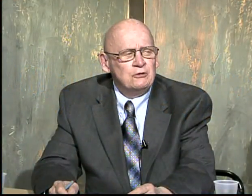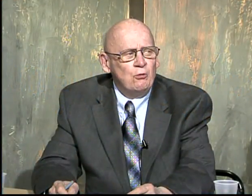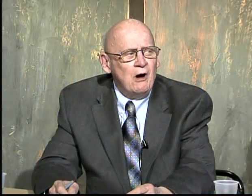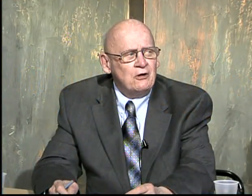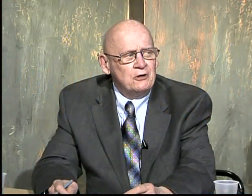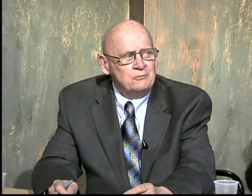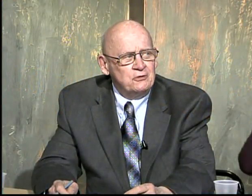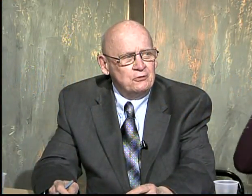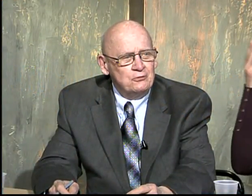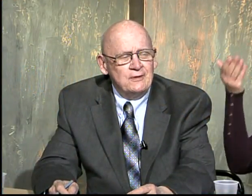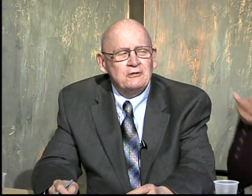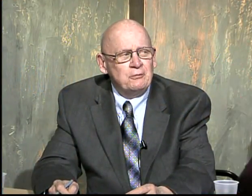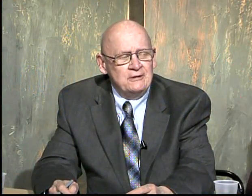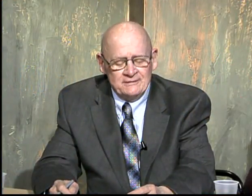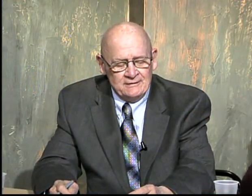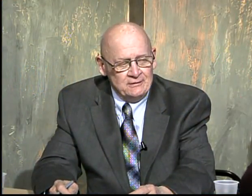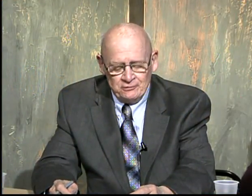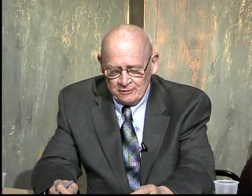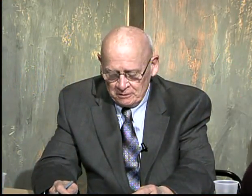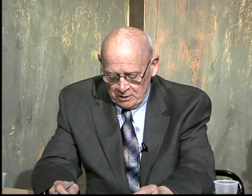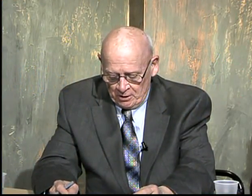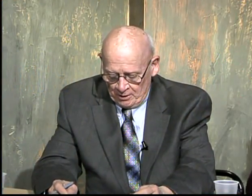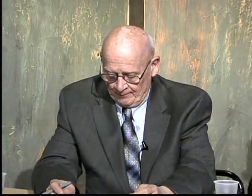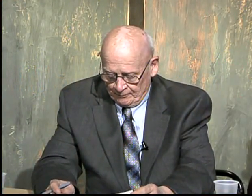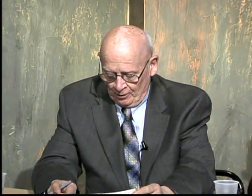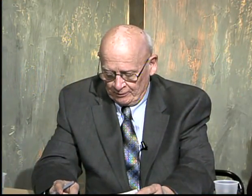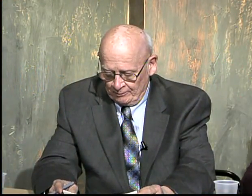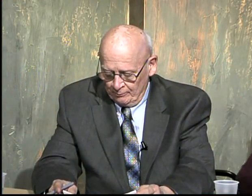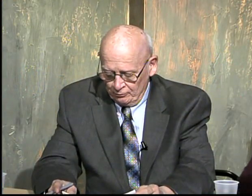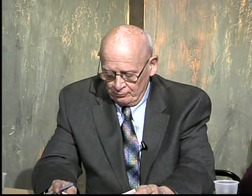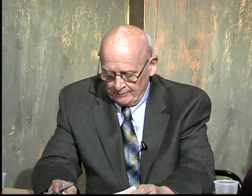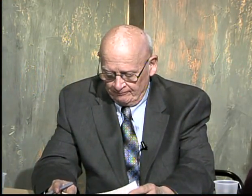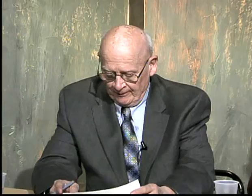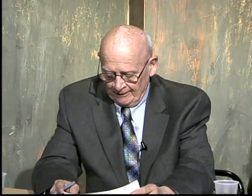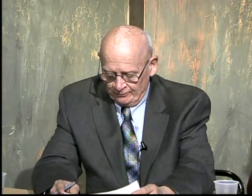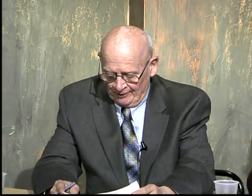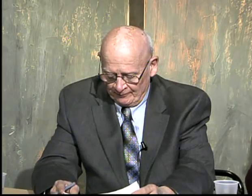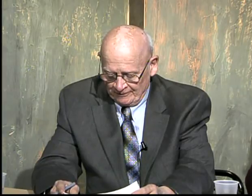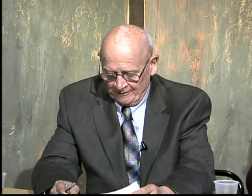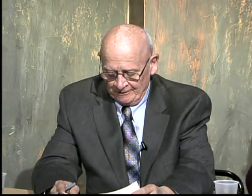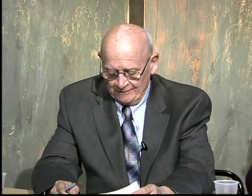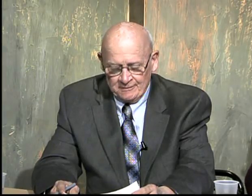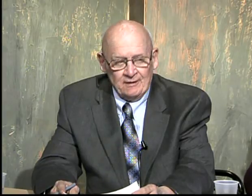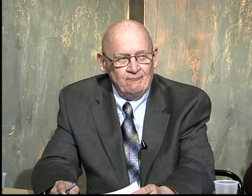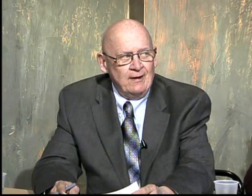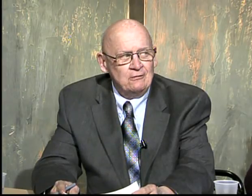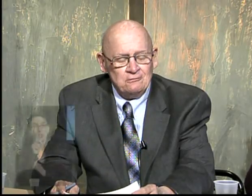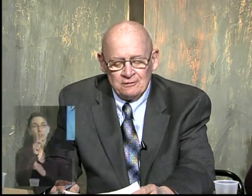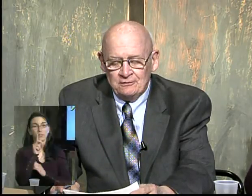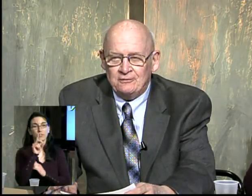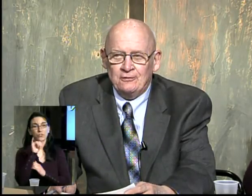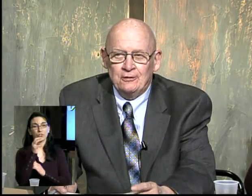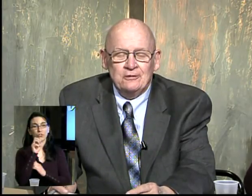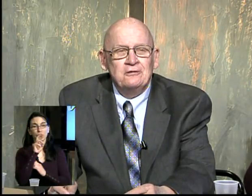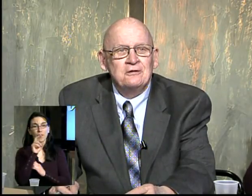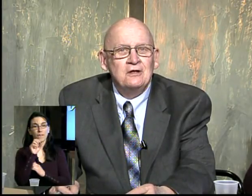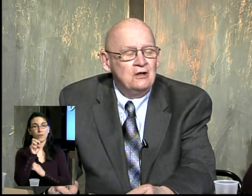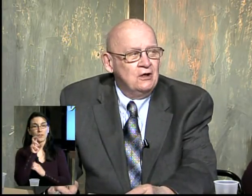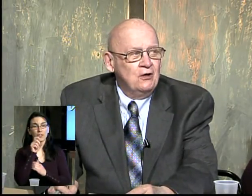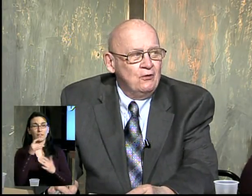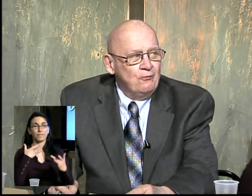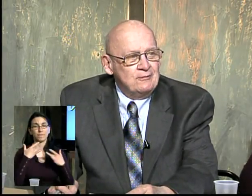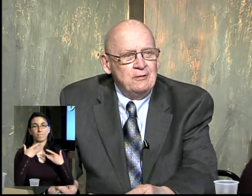Hello and welcome to this week's edition of Dr. Mildred Jefferson's Vital